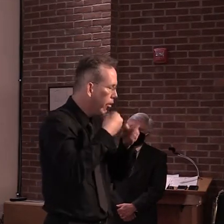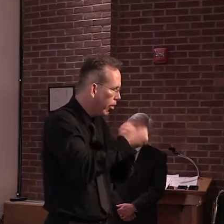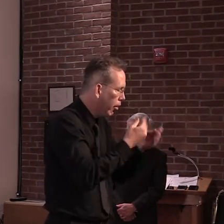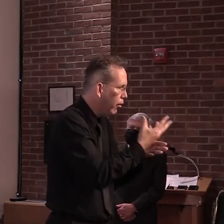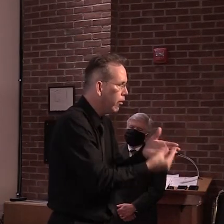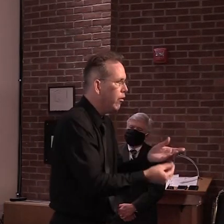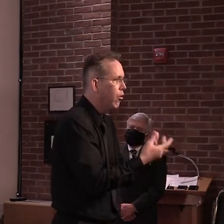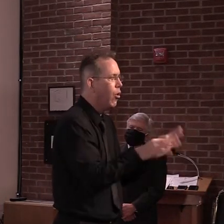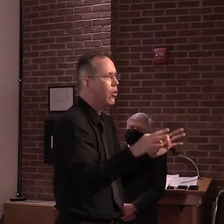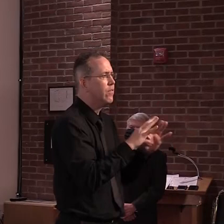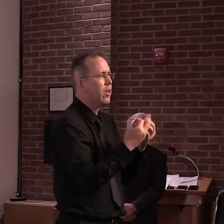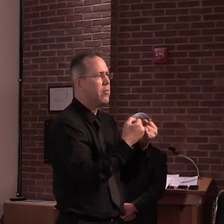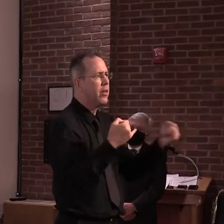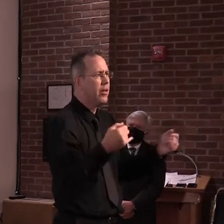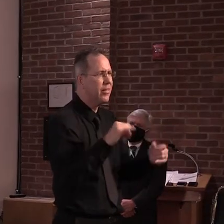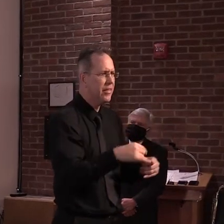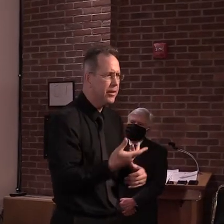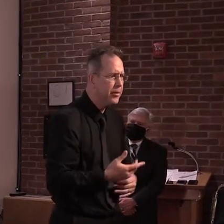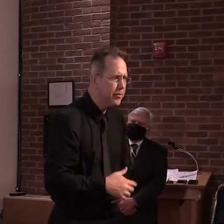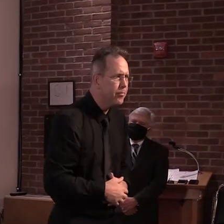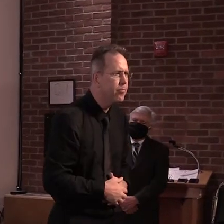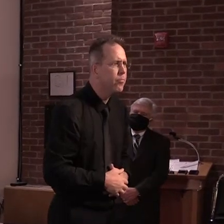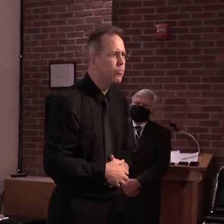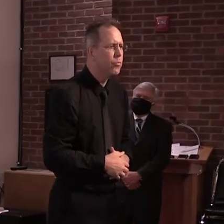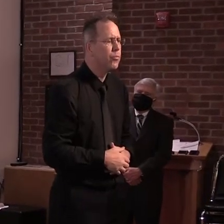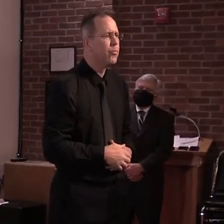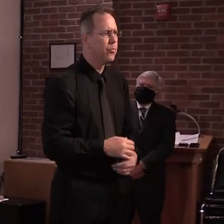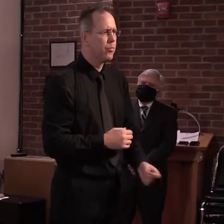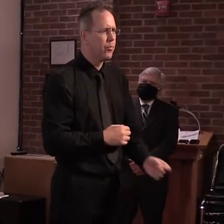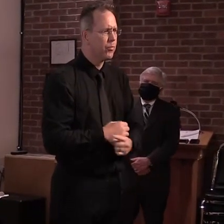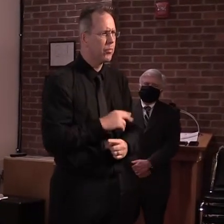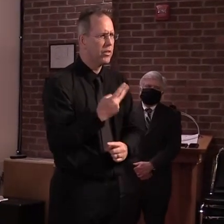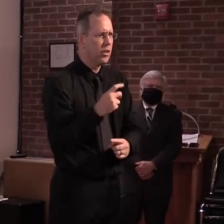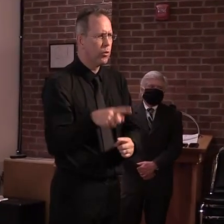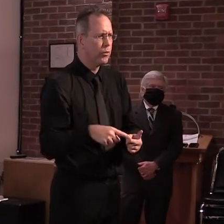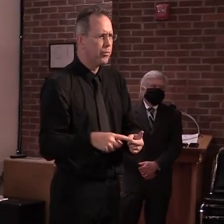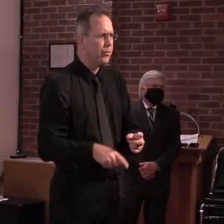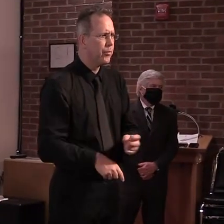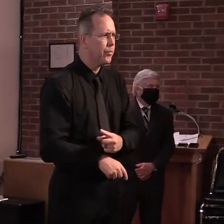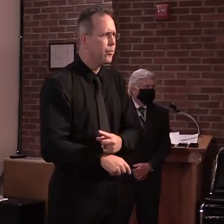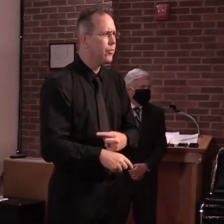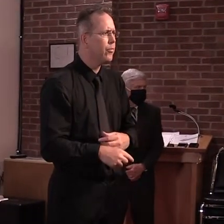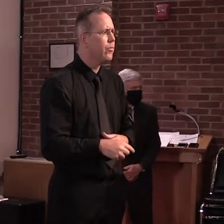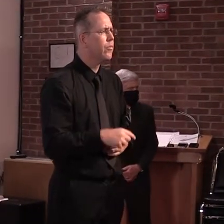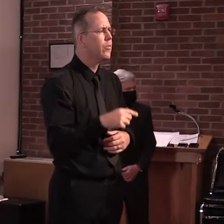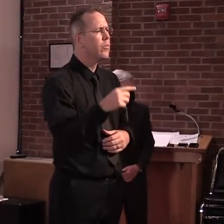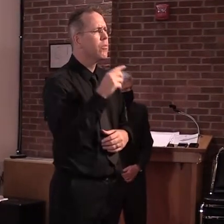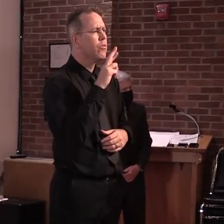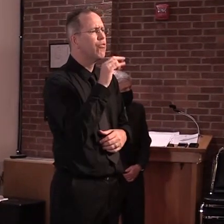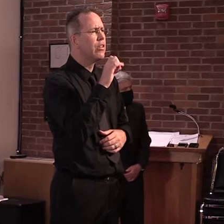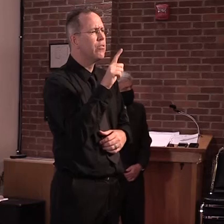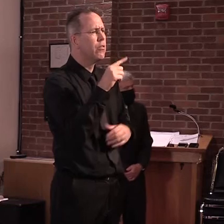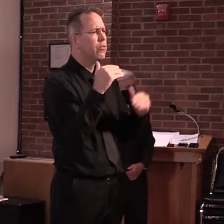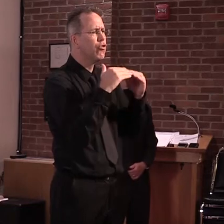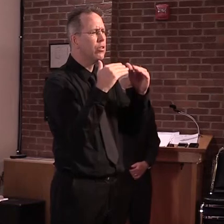Governor, you talked about racial justice. And in the interest of racial justice right here in